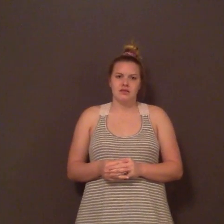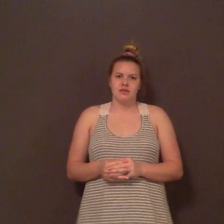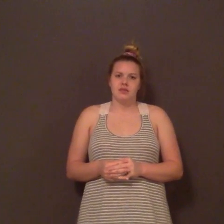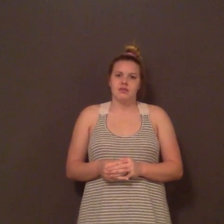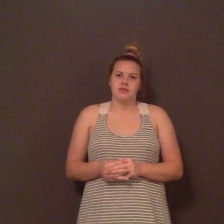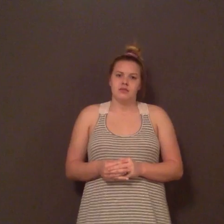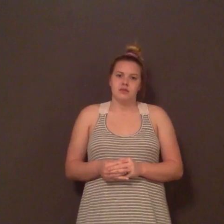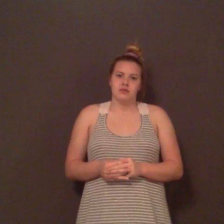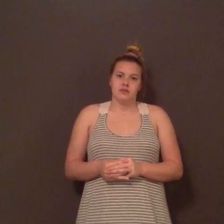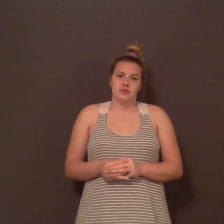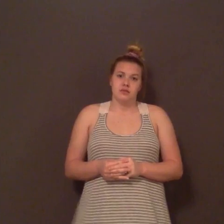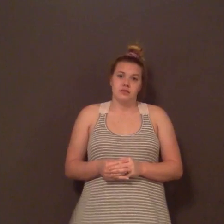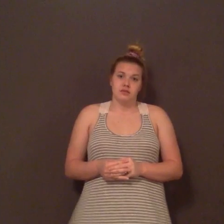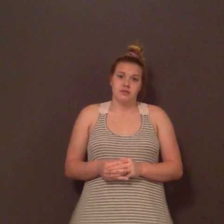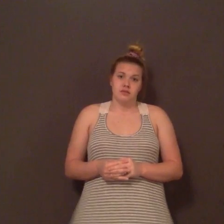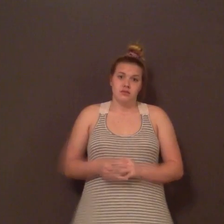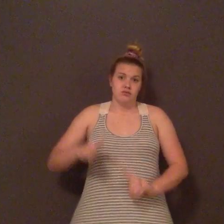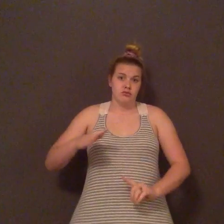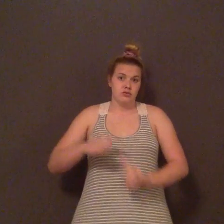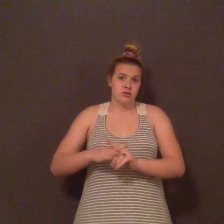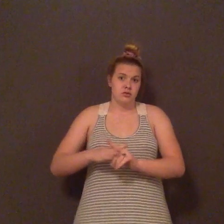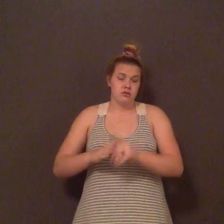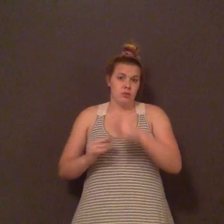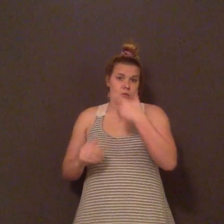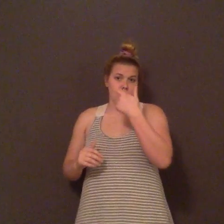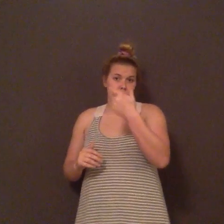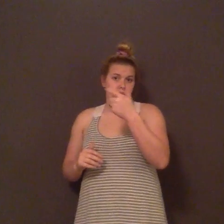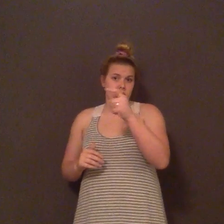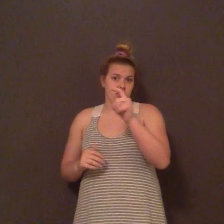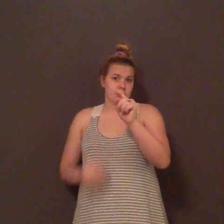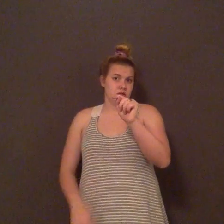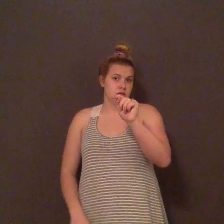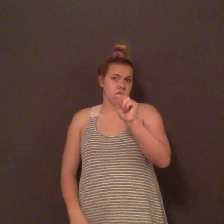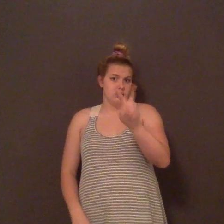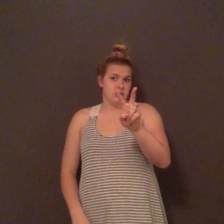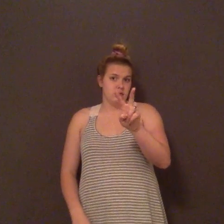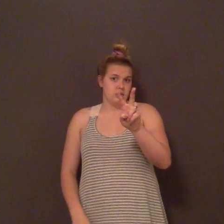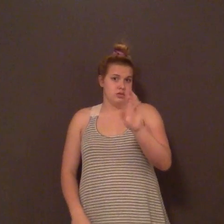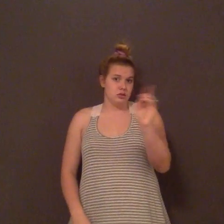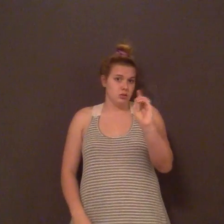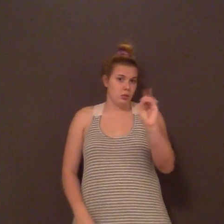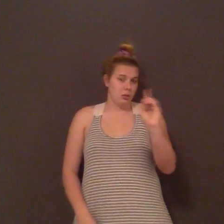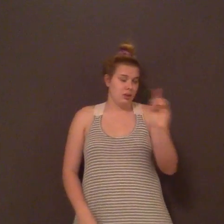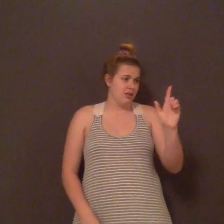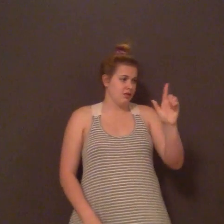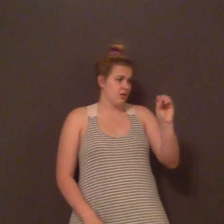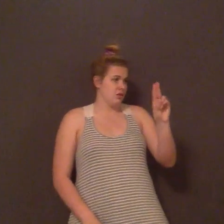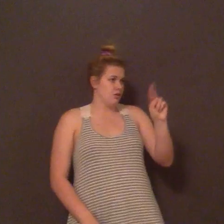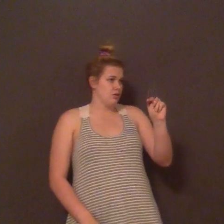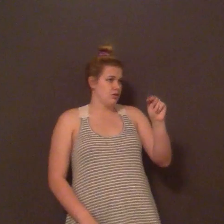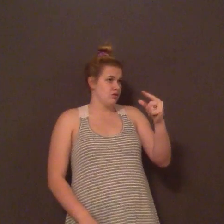So she comes over last night to watch TV, and then she said she's only going to watch it with me in the lounge. I mean, is that stupid or what? You know how to pick